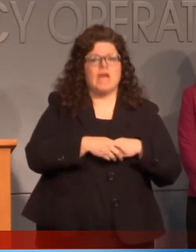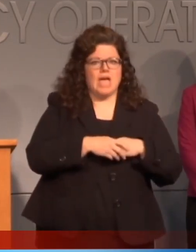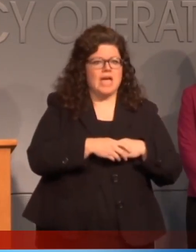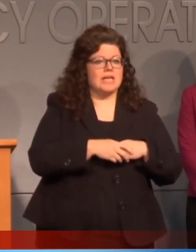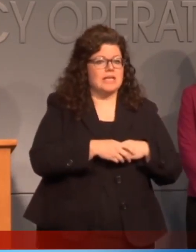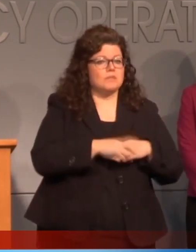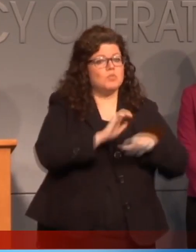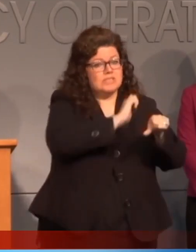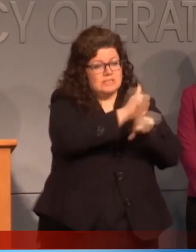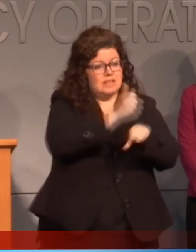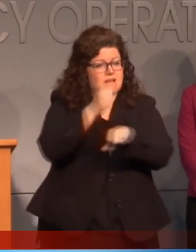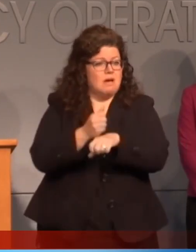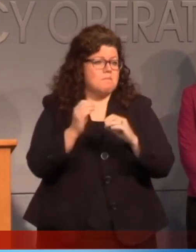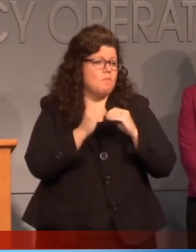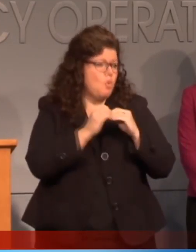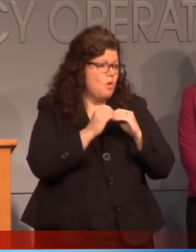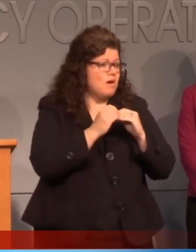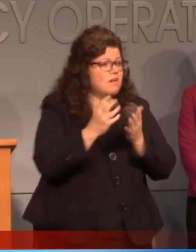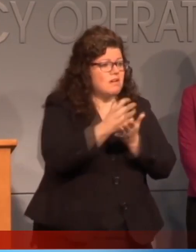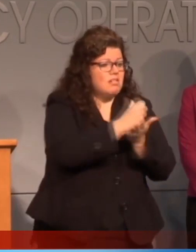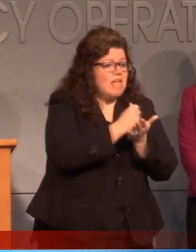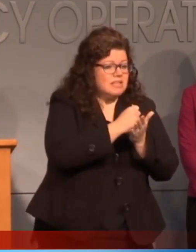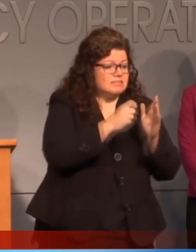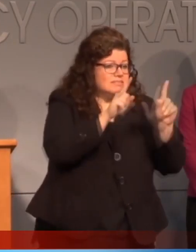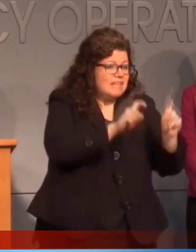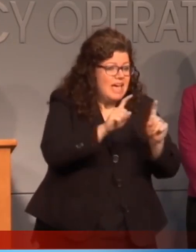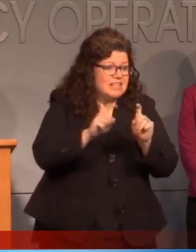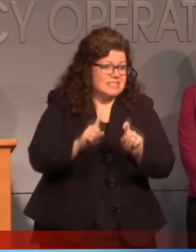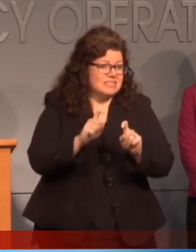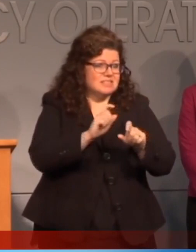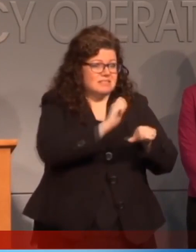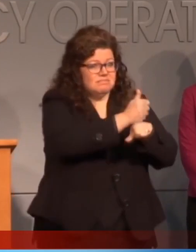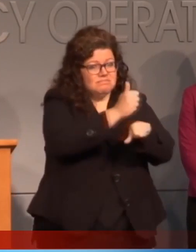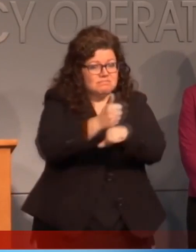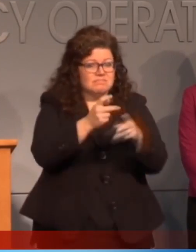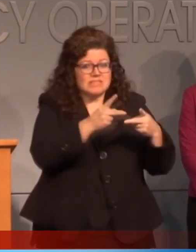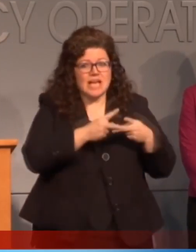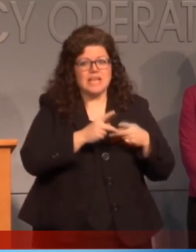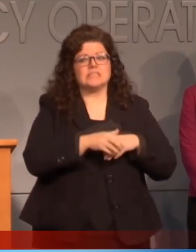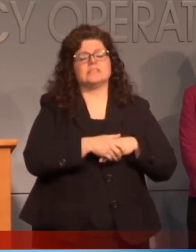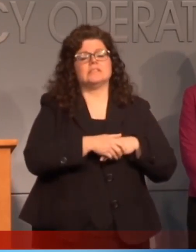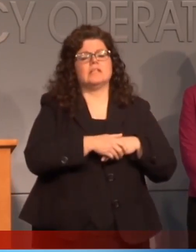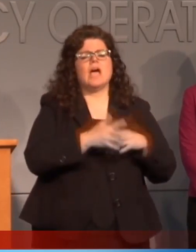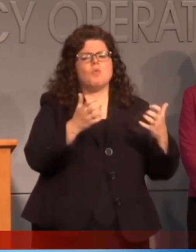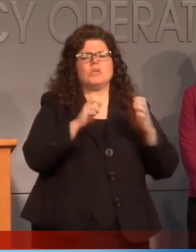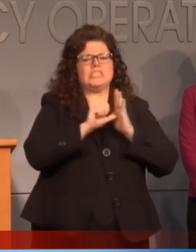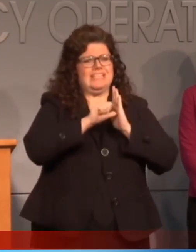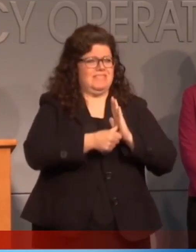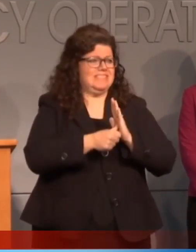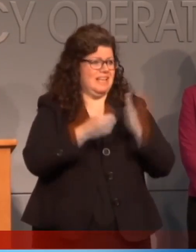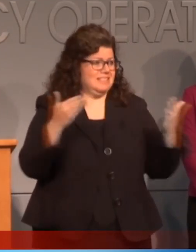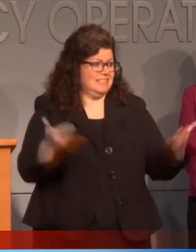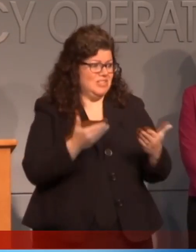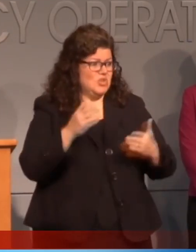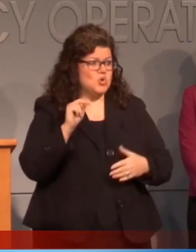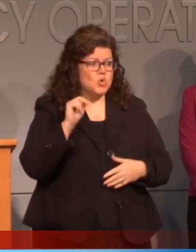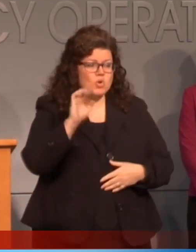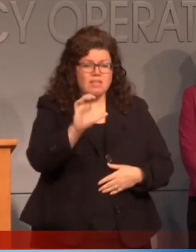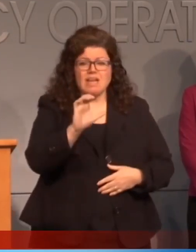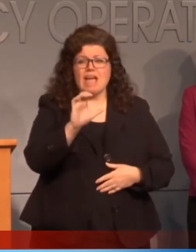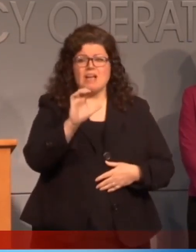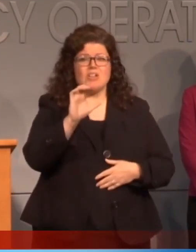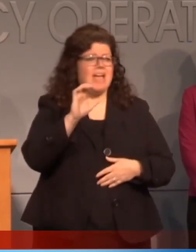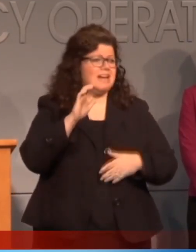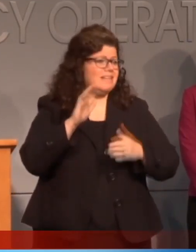collection sites across the state. I can't stress enough how much our state and the rest